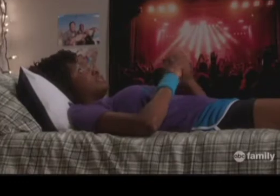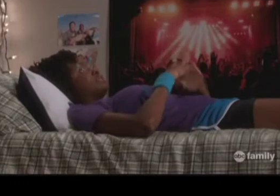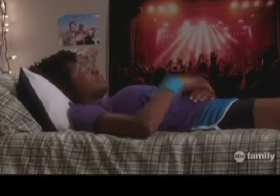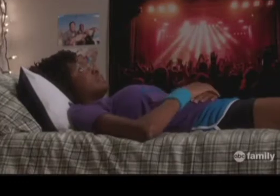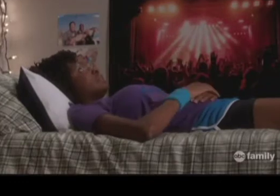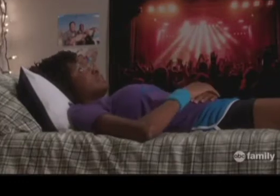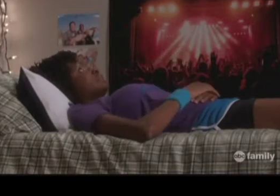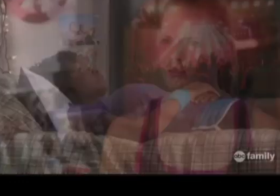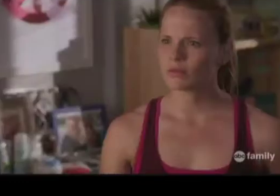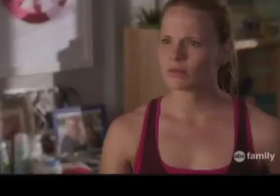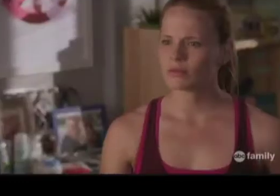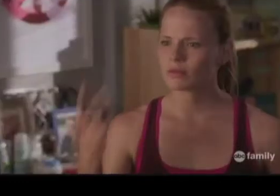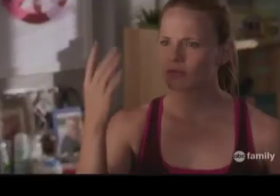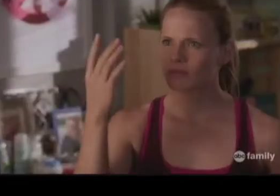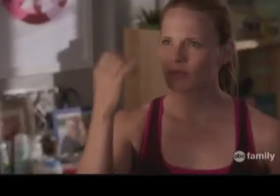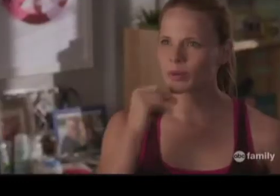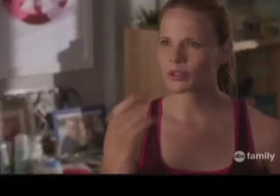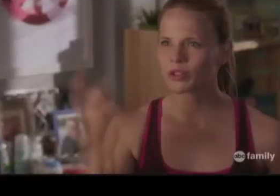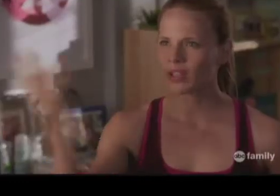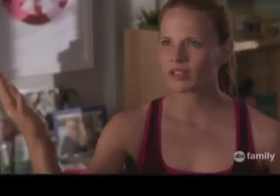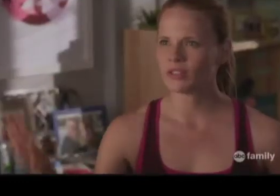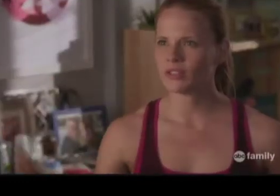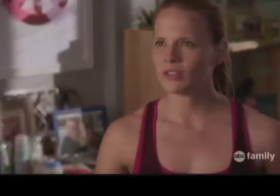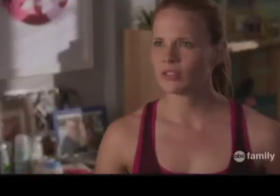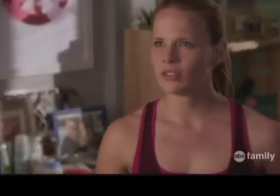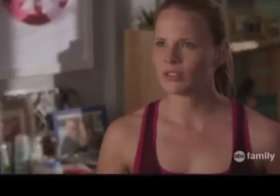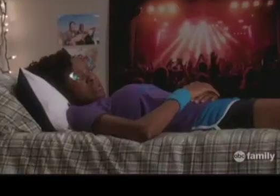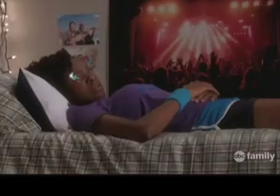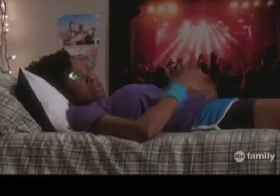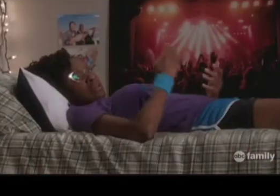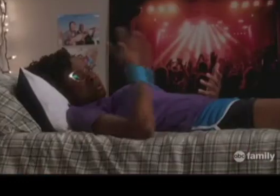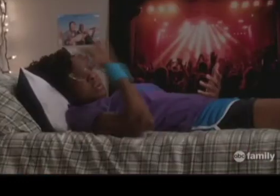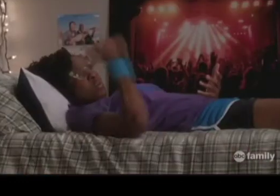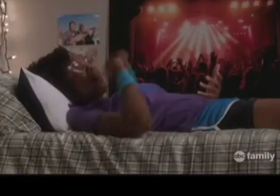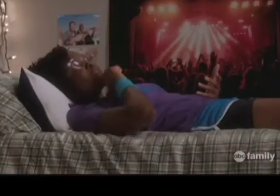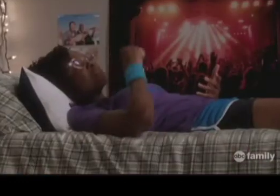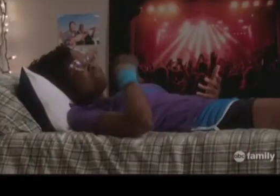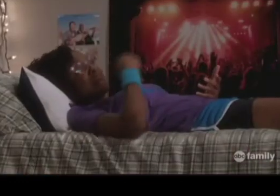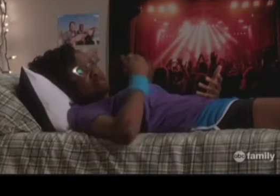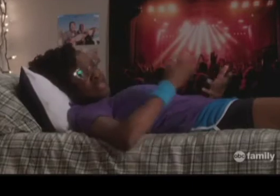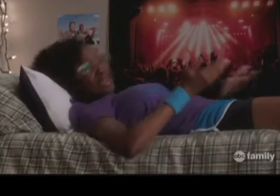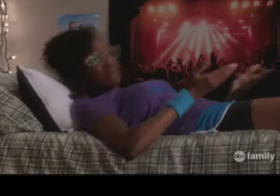Congratulations. Why weren't you there? Why wasn't I there?